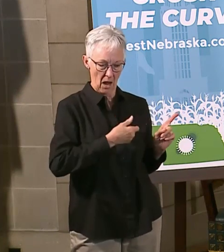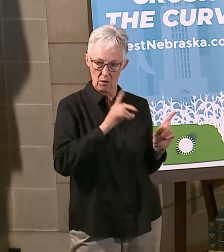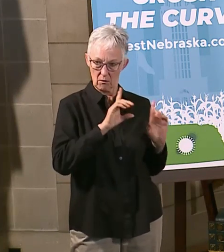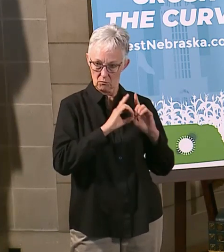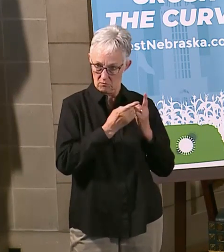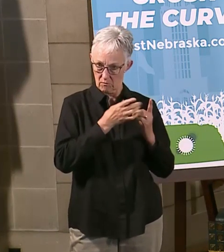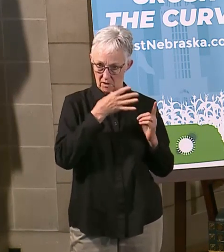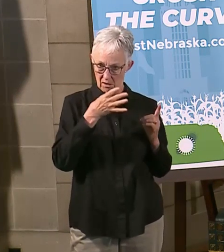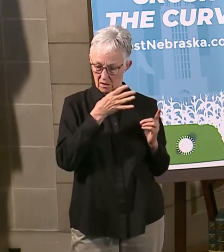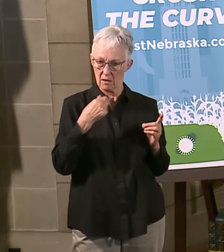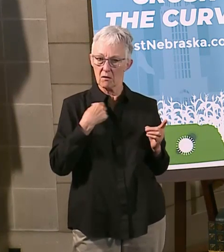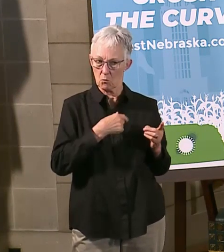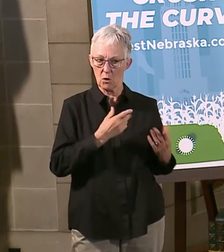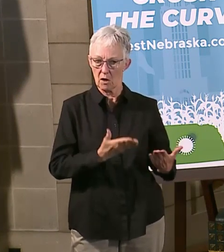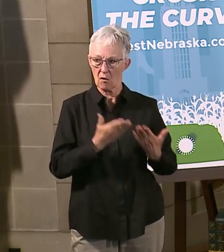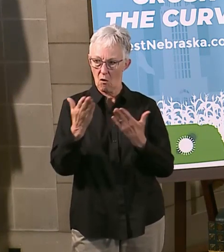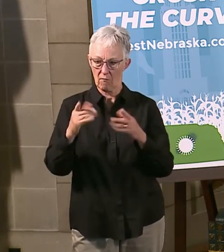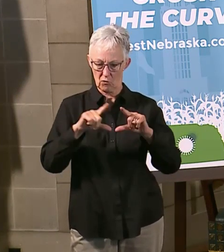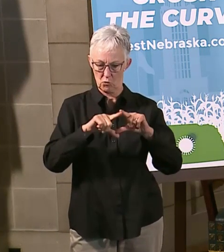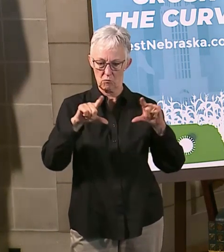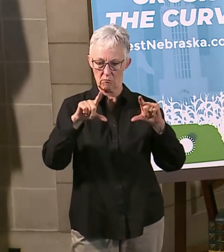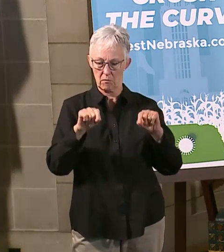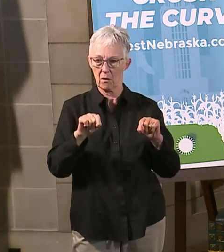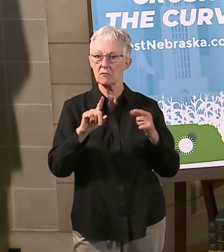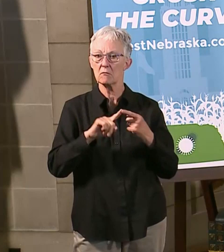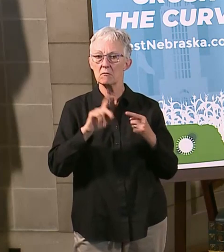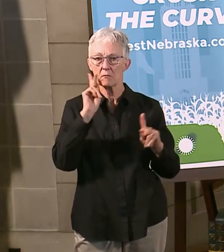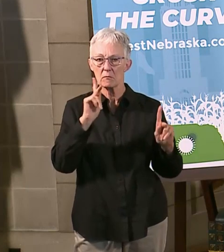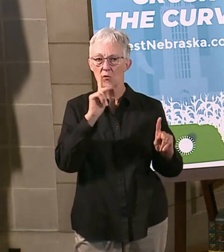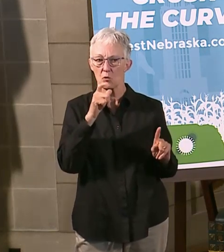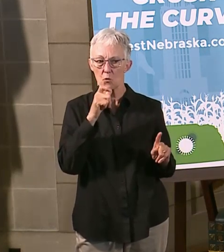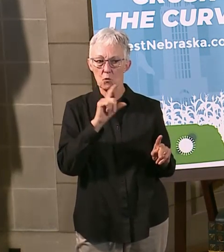to WIC-eligible participants, and they can use these